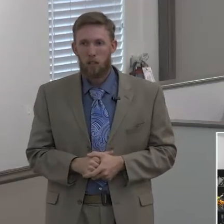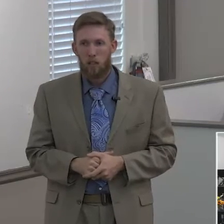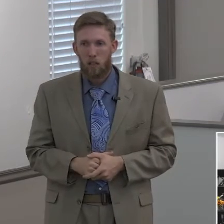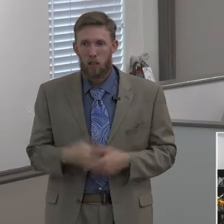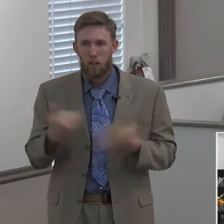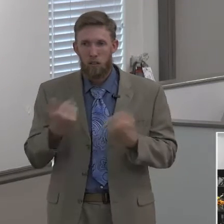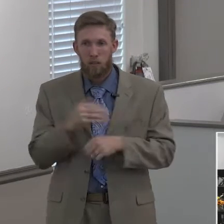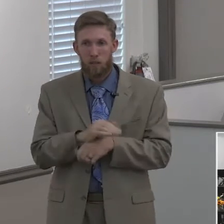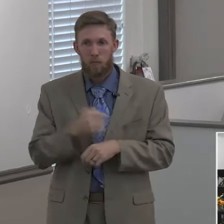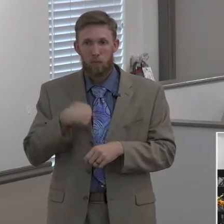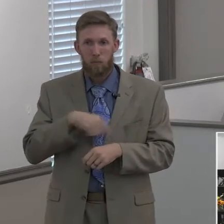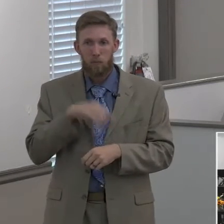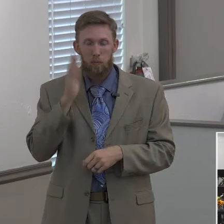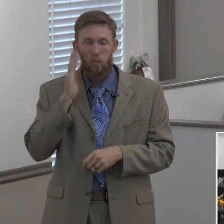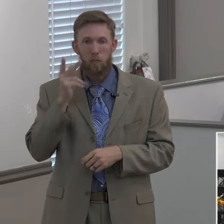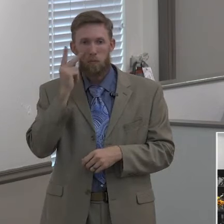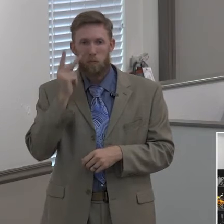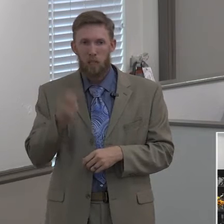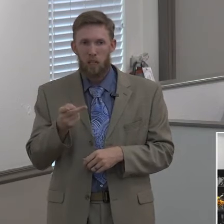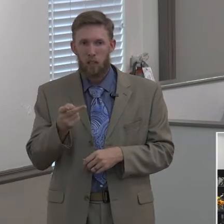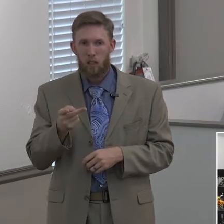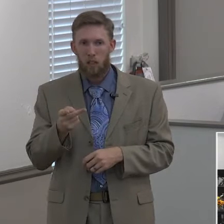And tonight we're going to see just how